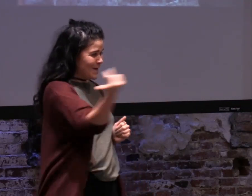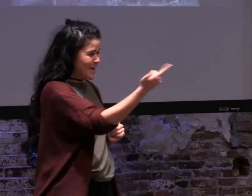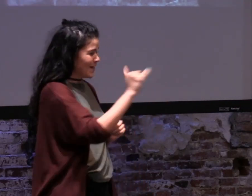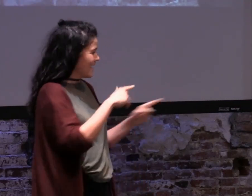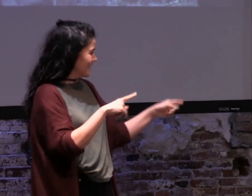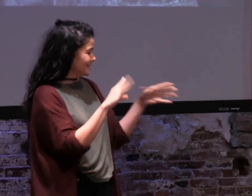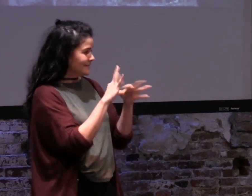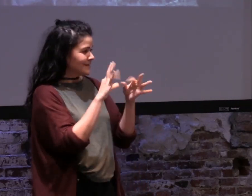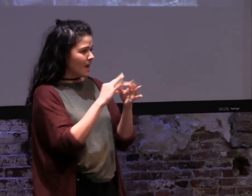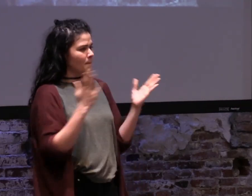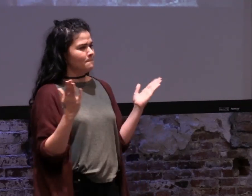this session. We have an altar.